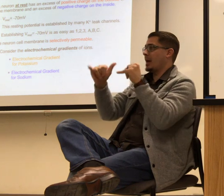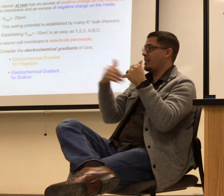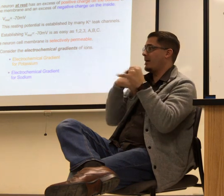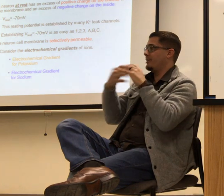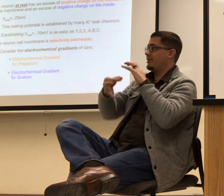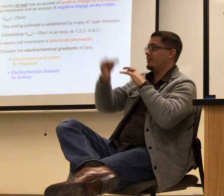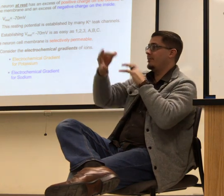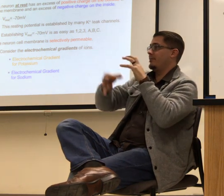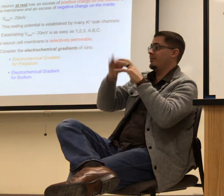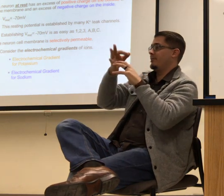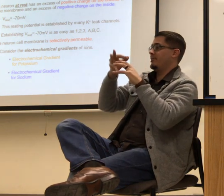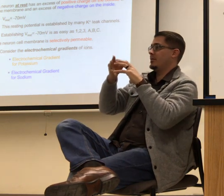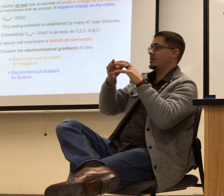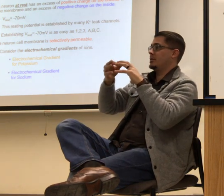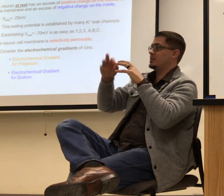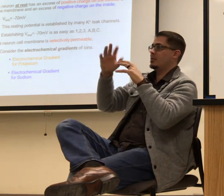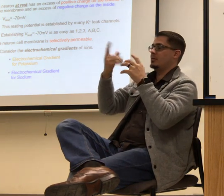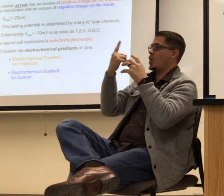okay?